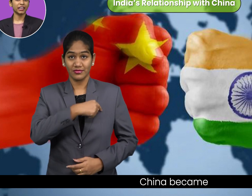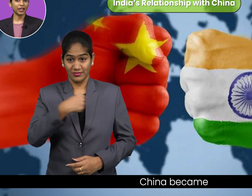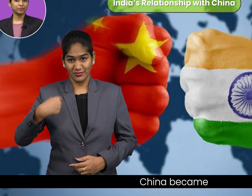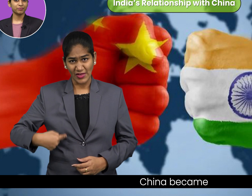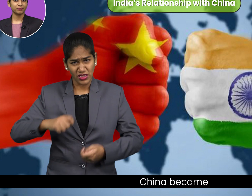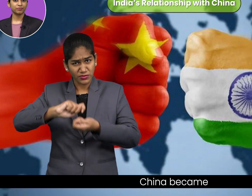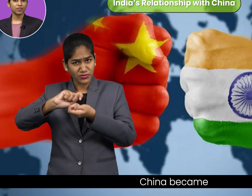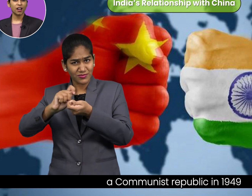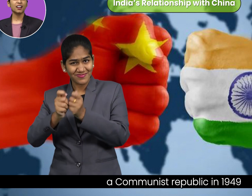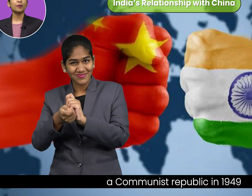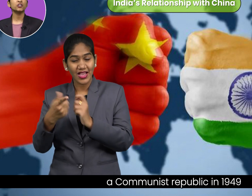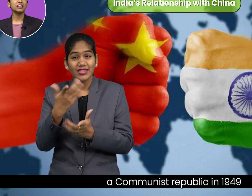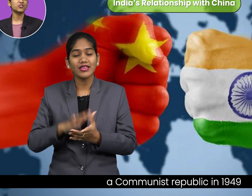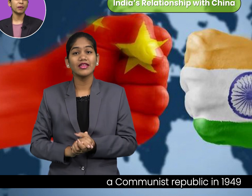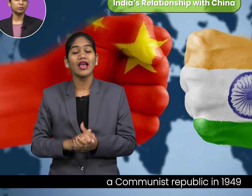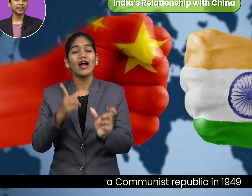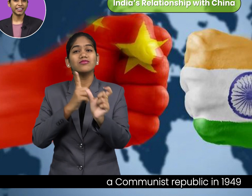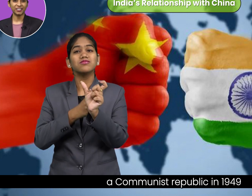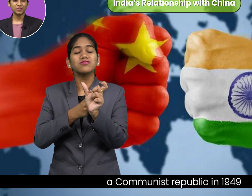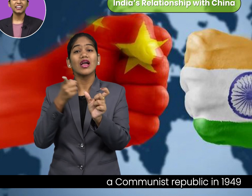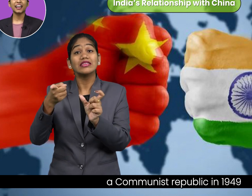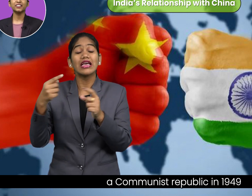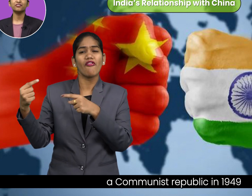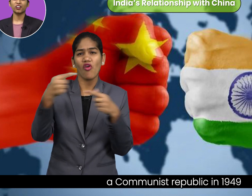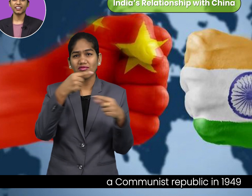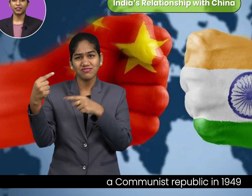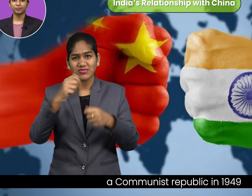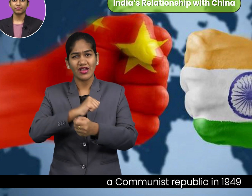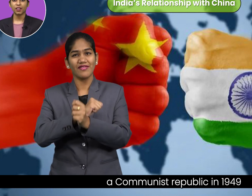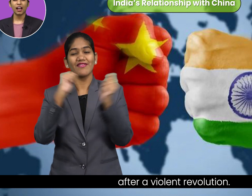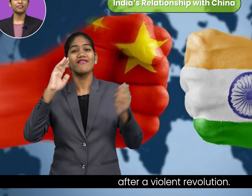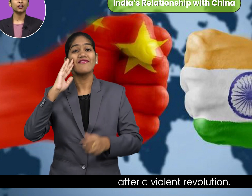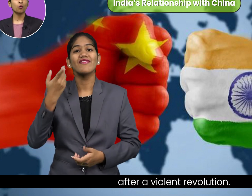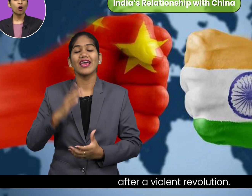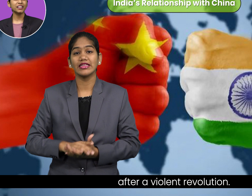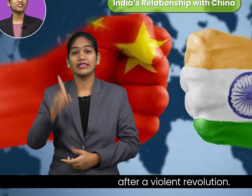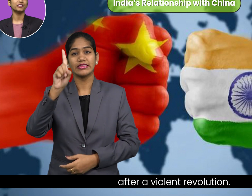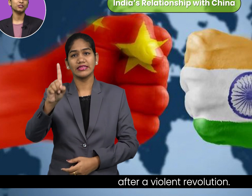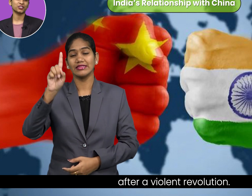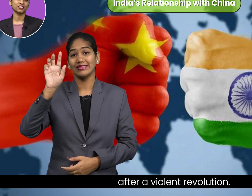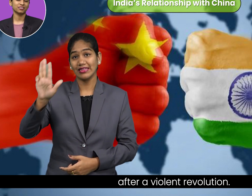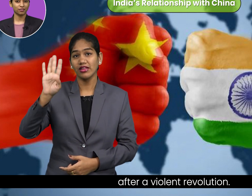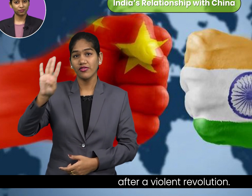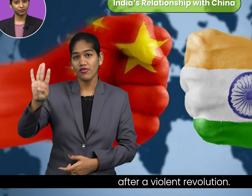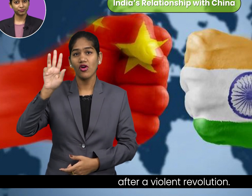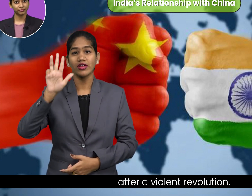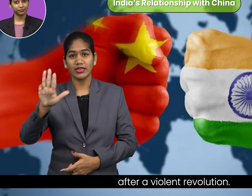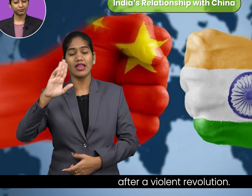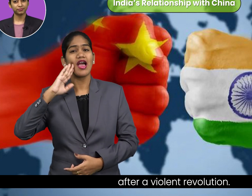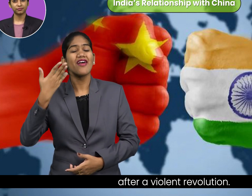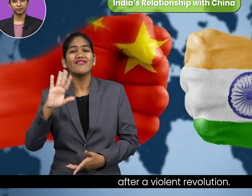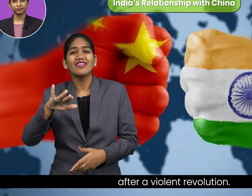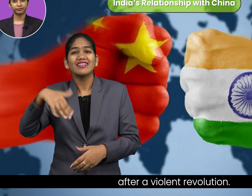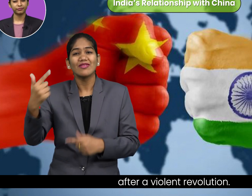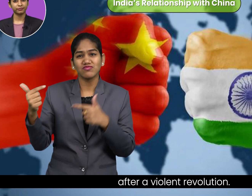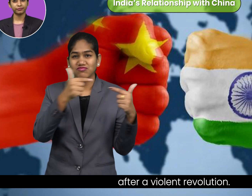China became a communist republic in 1949 after a violent revolution.